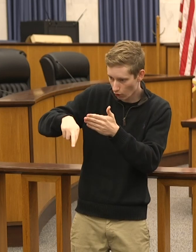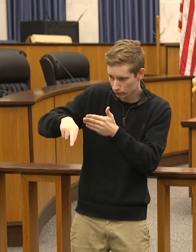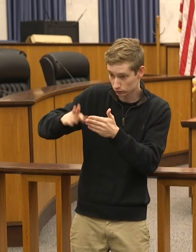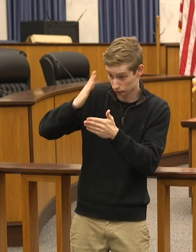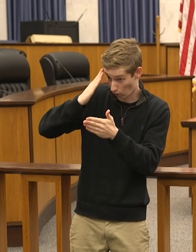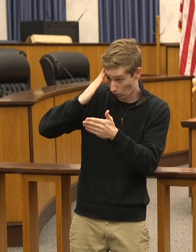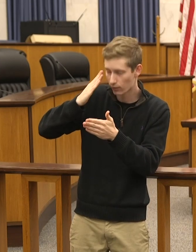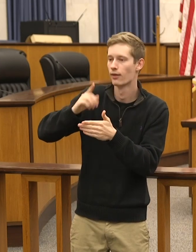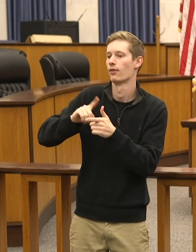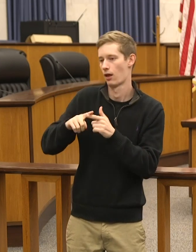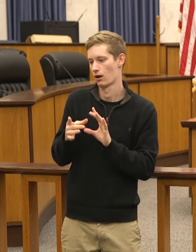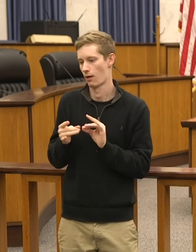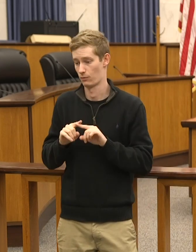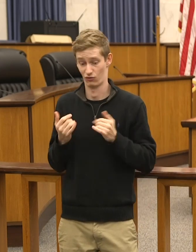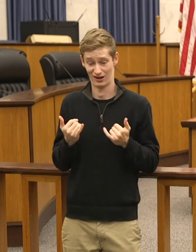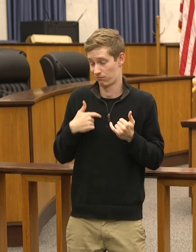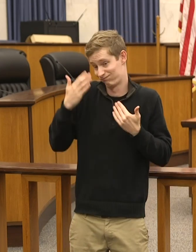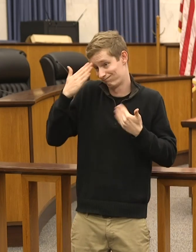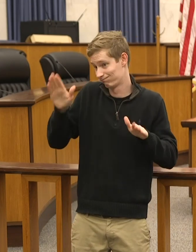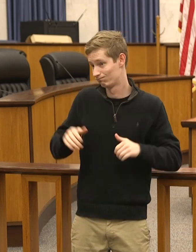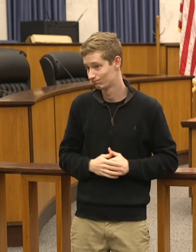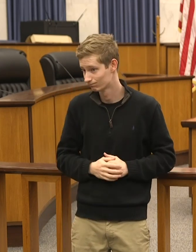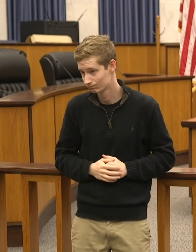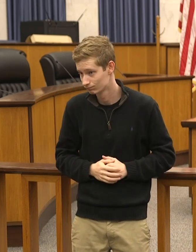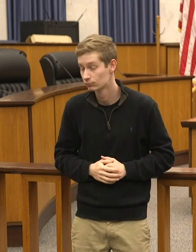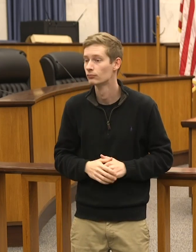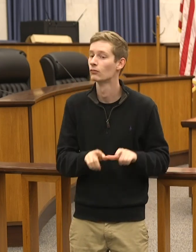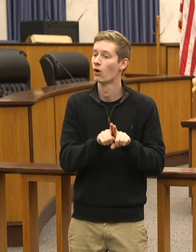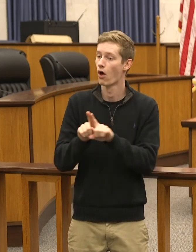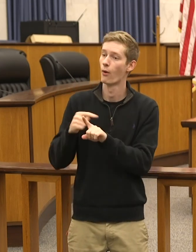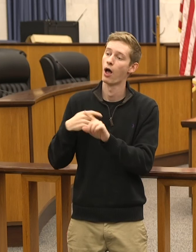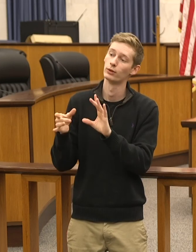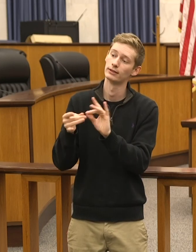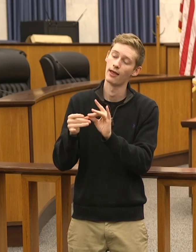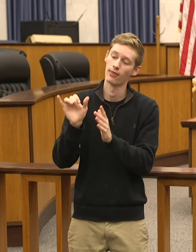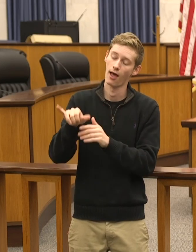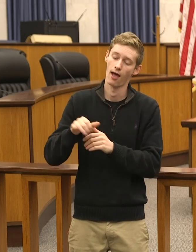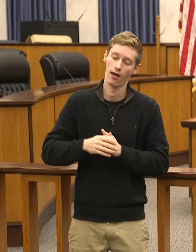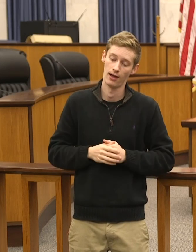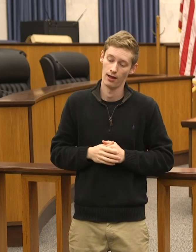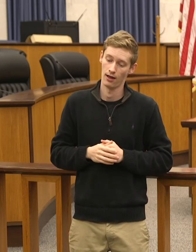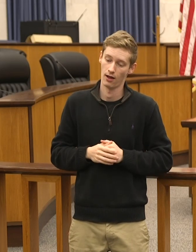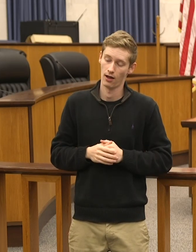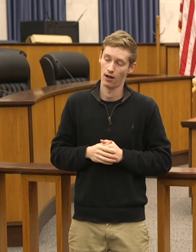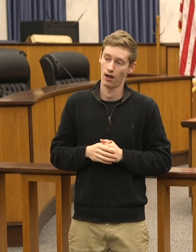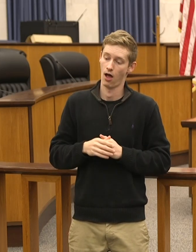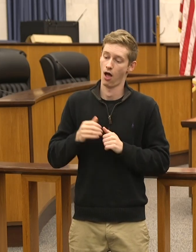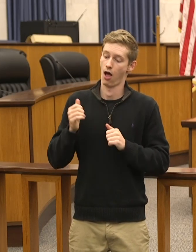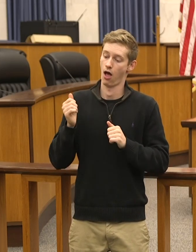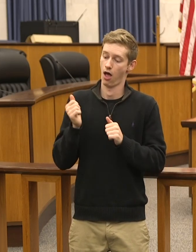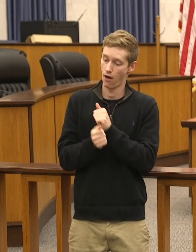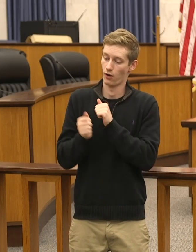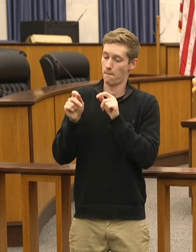those elections. But I will also state that, first, I think every individual who chose to run for office, whether